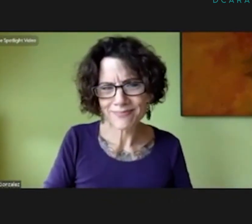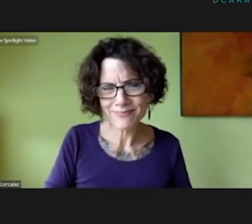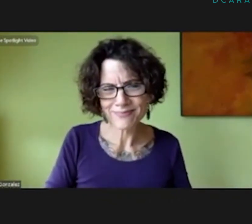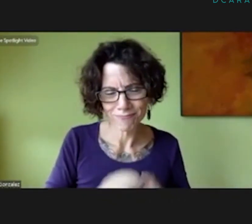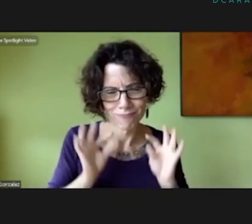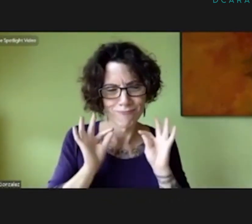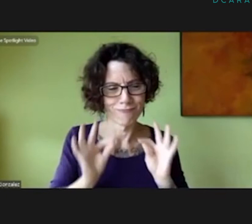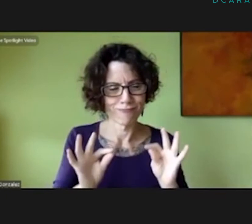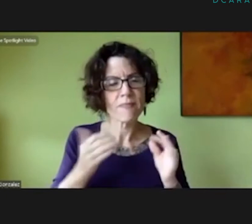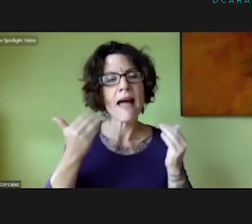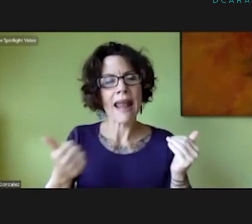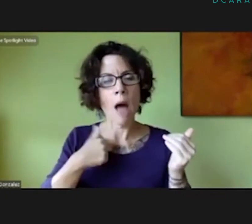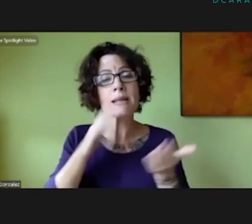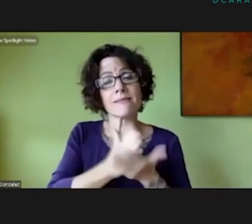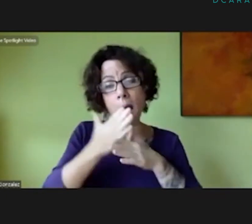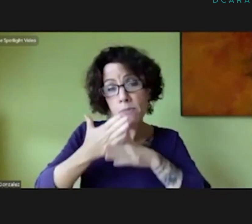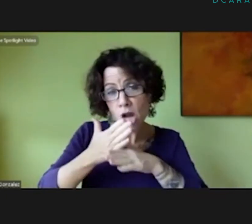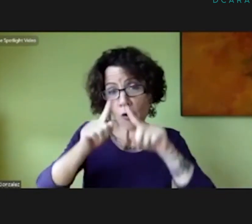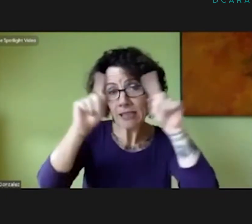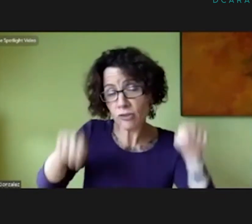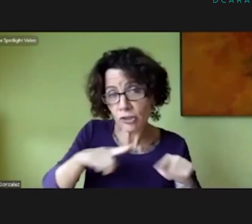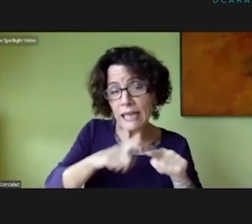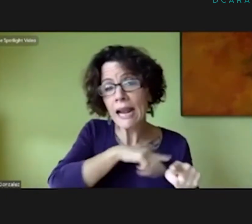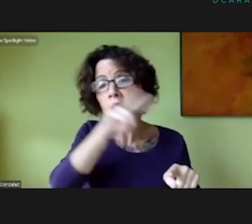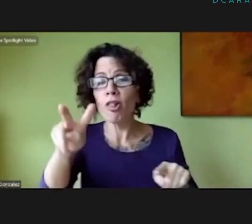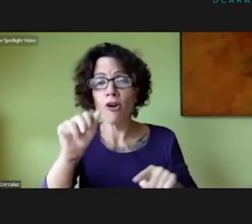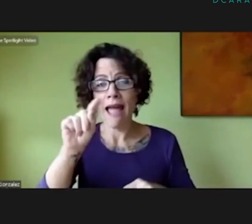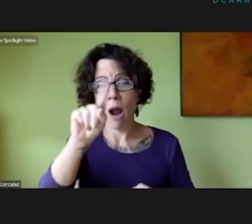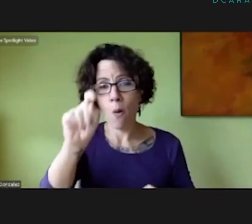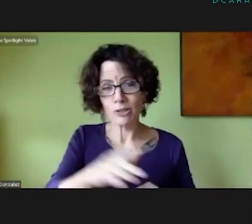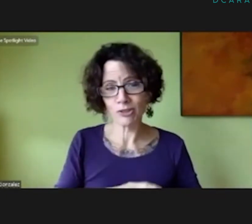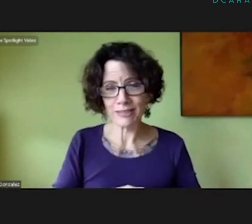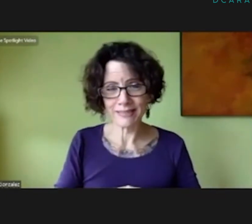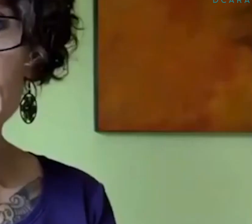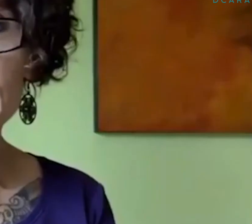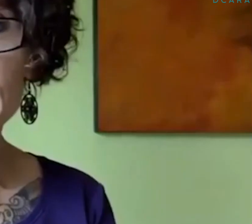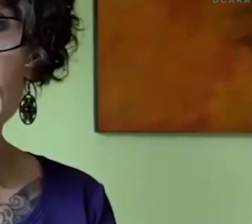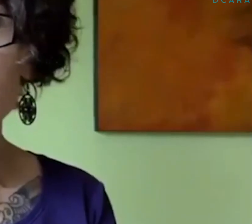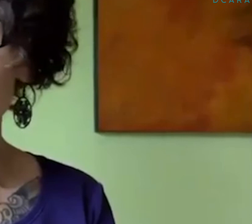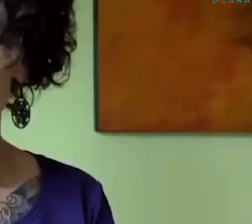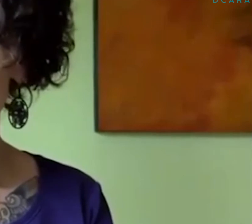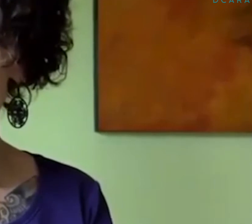I will discuss planning and how to start this process.